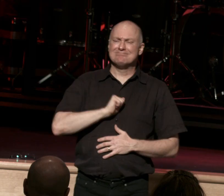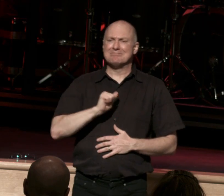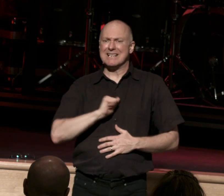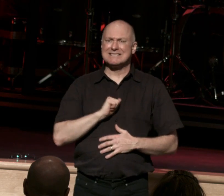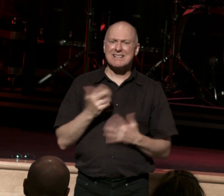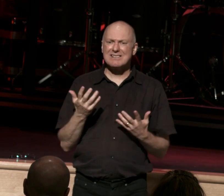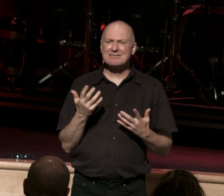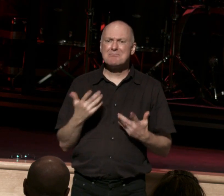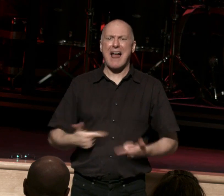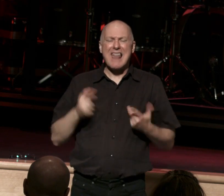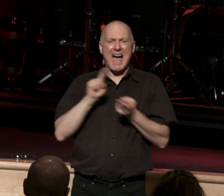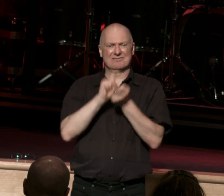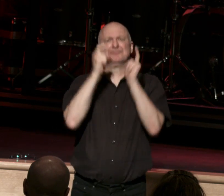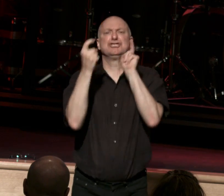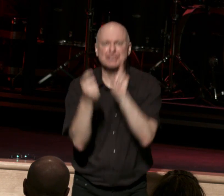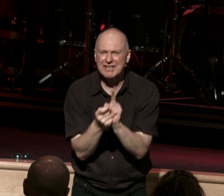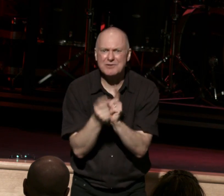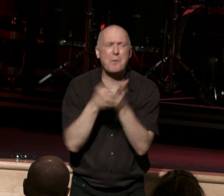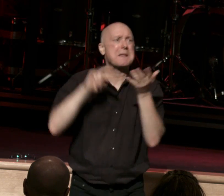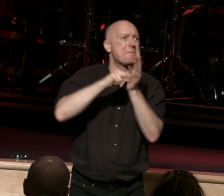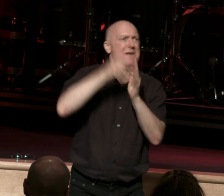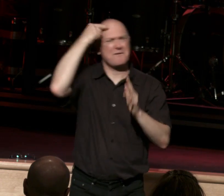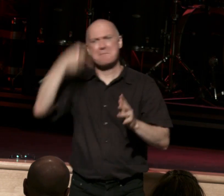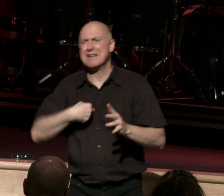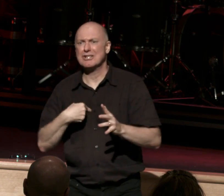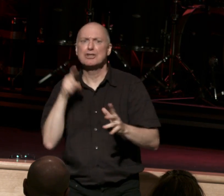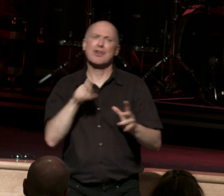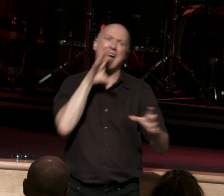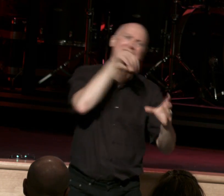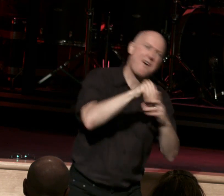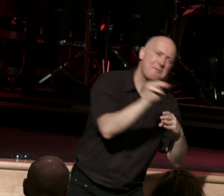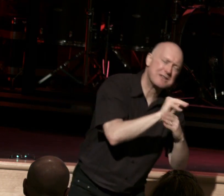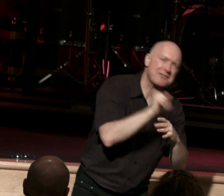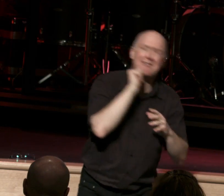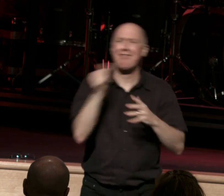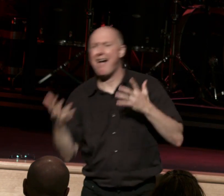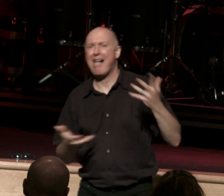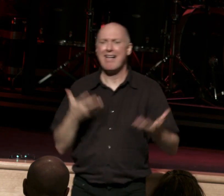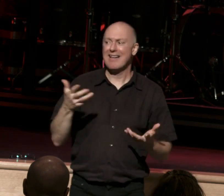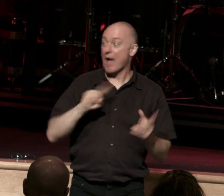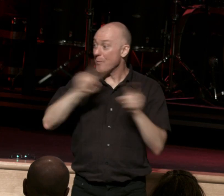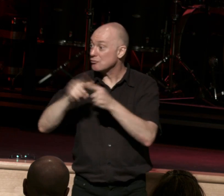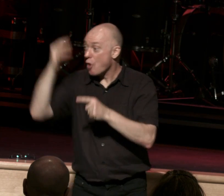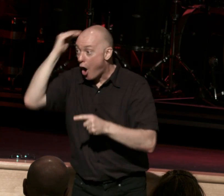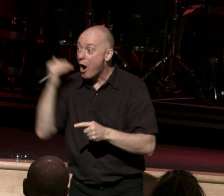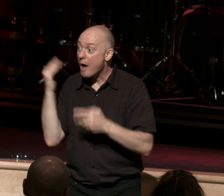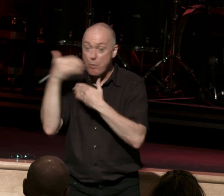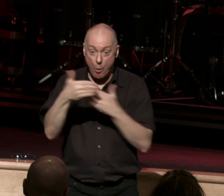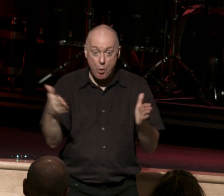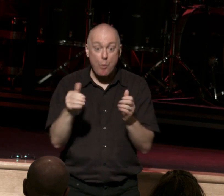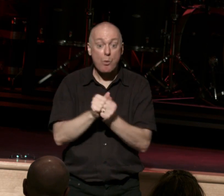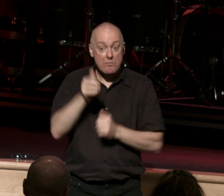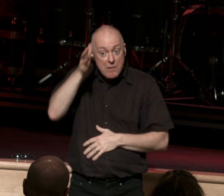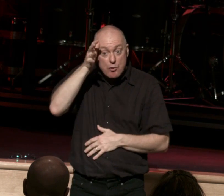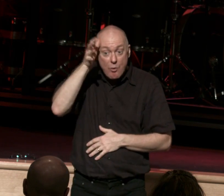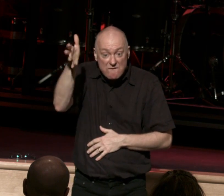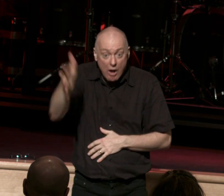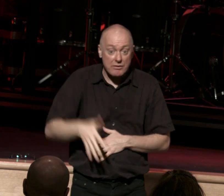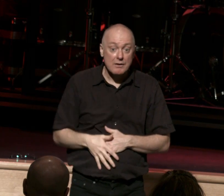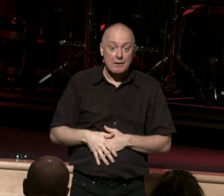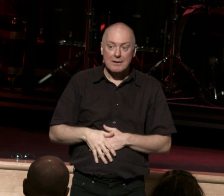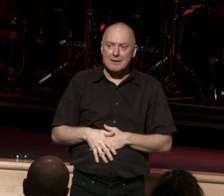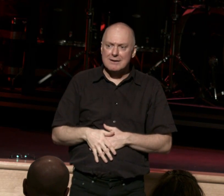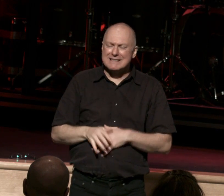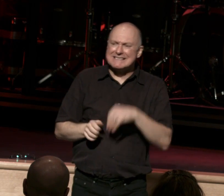and agonizing over this change that had taken place in my life and what does that mean, ministry or not, and all this kind of stuff. And I went up, I was in the hospital room with my